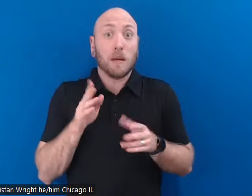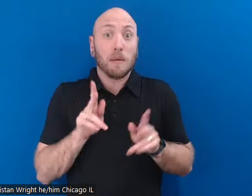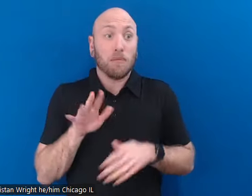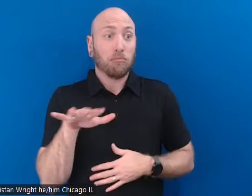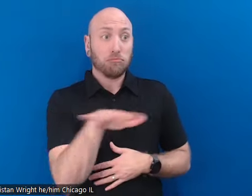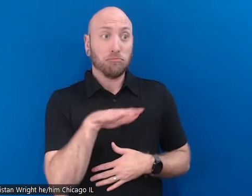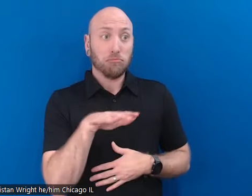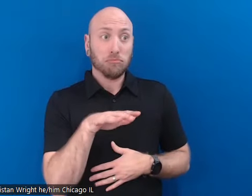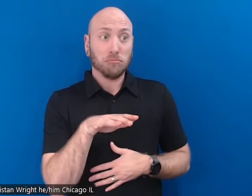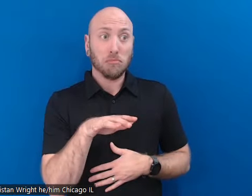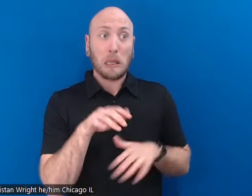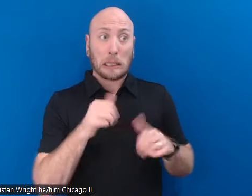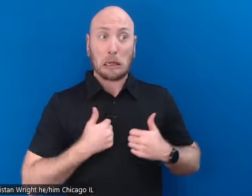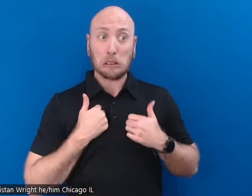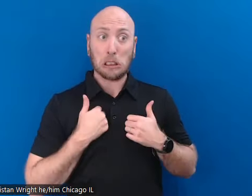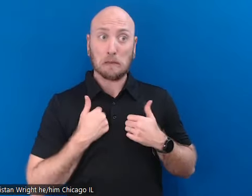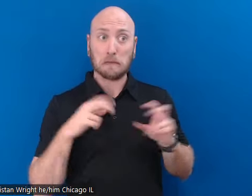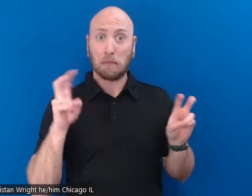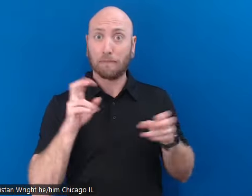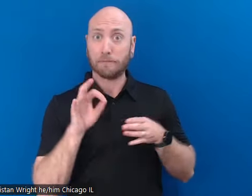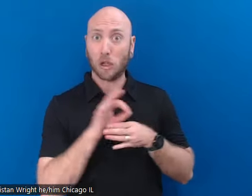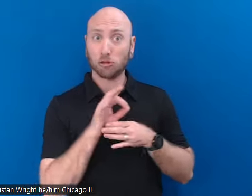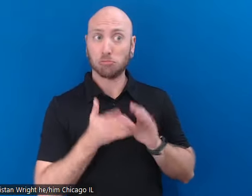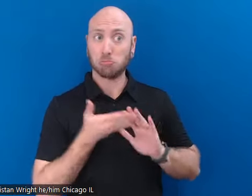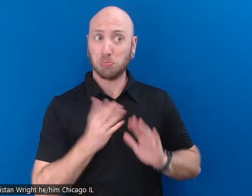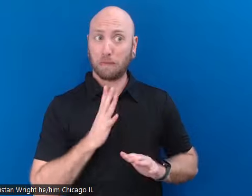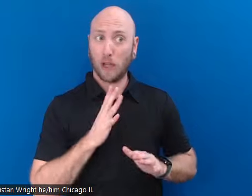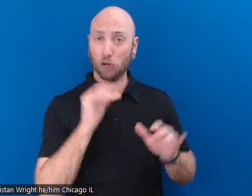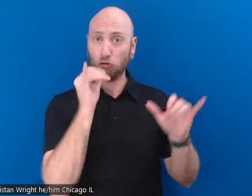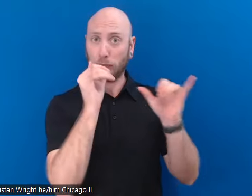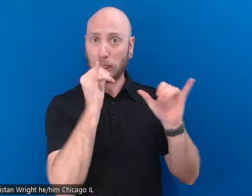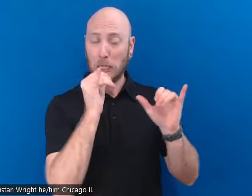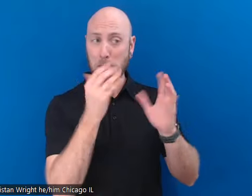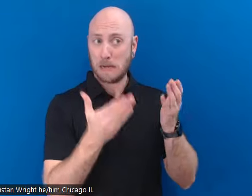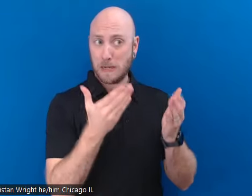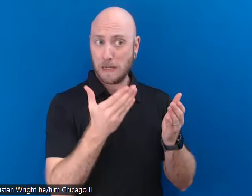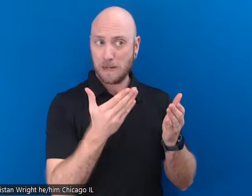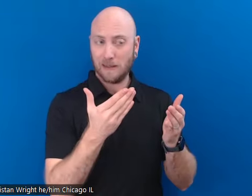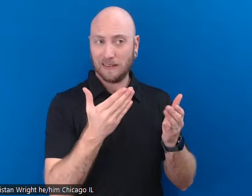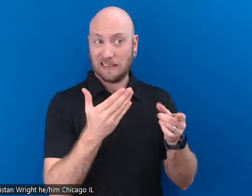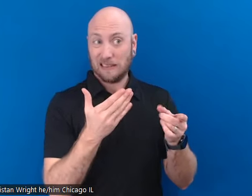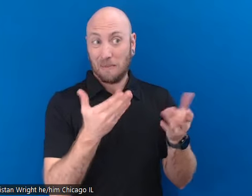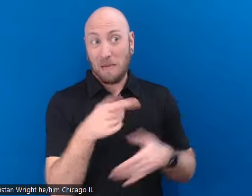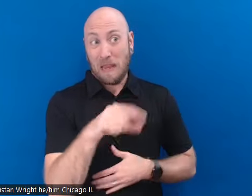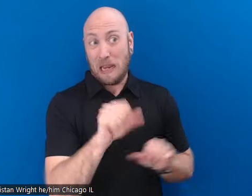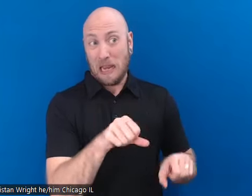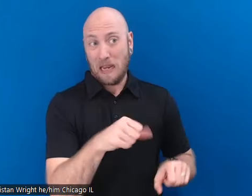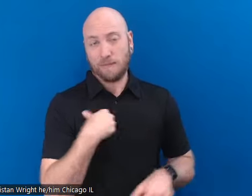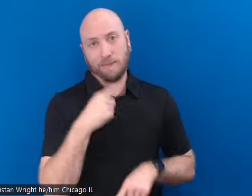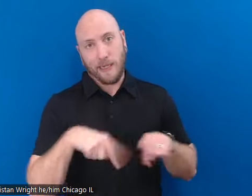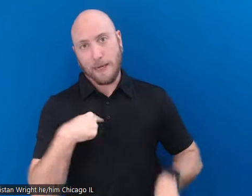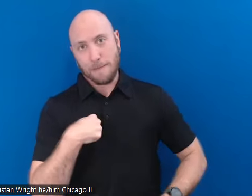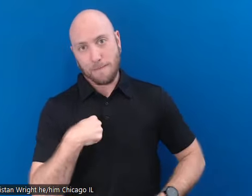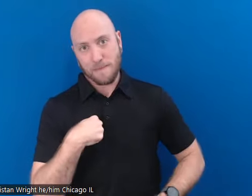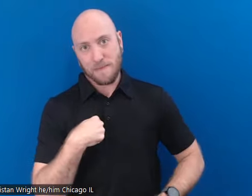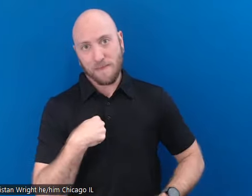particularly long run of functional alcoholism. I was functional until I wasn't. And once I wasn't, I